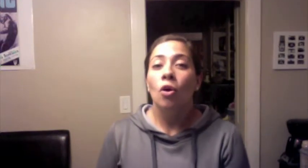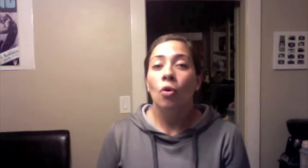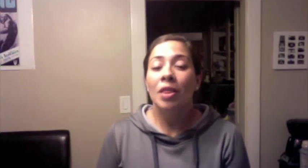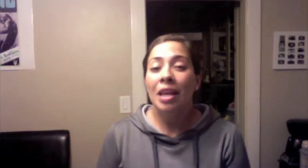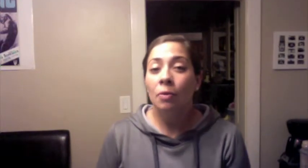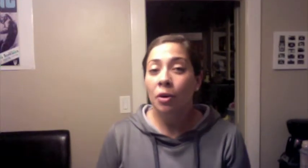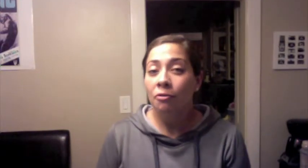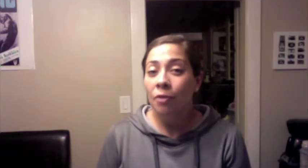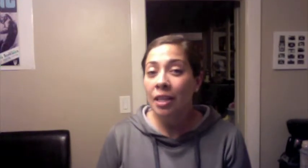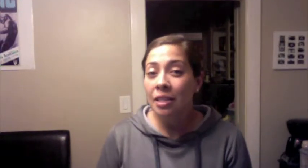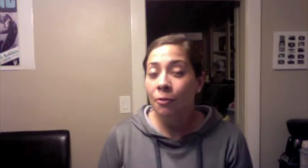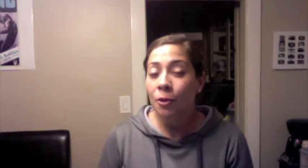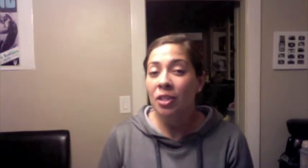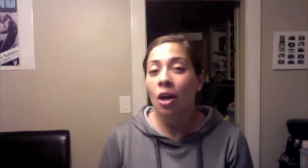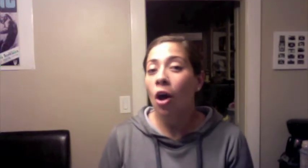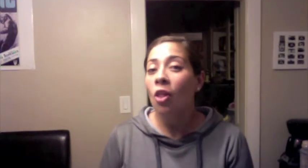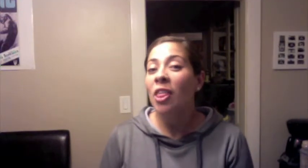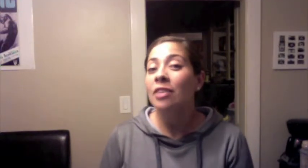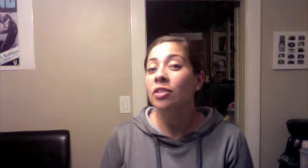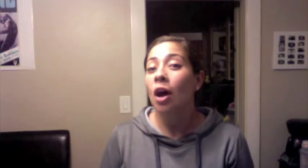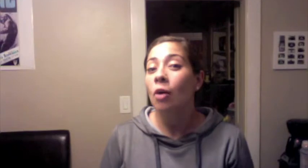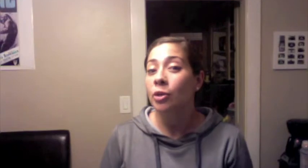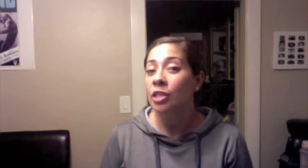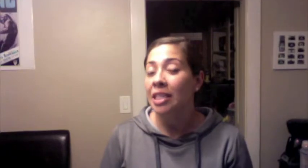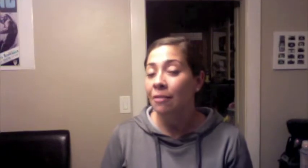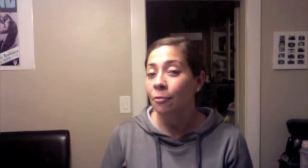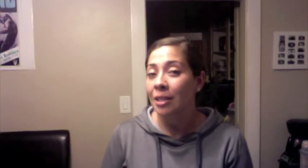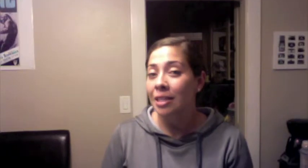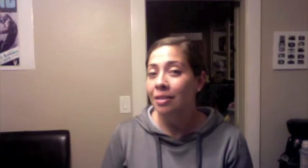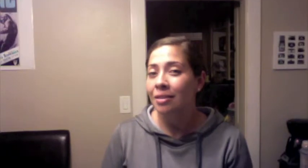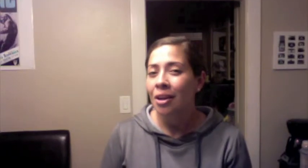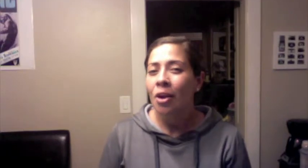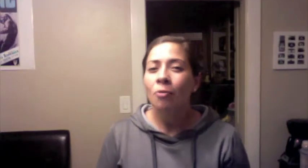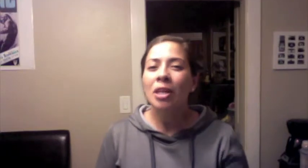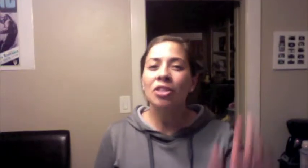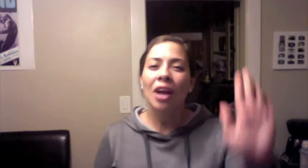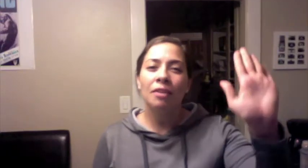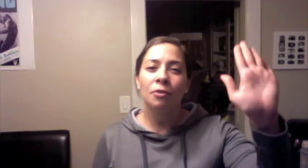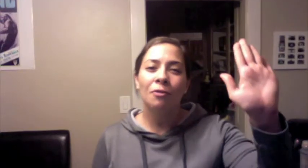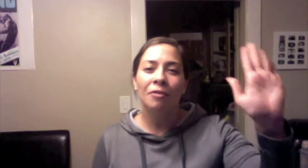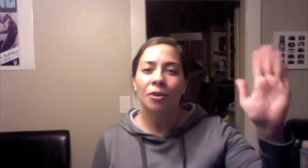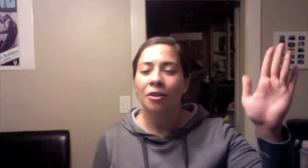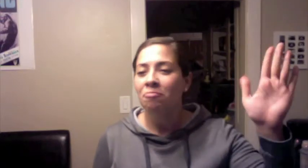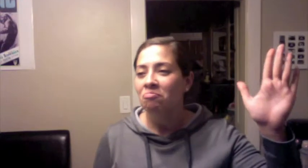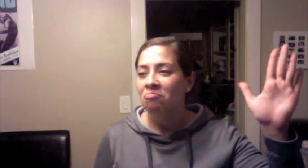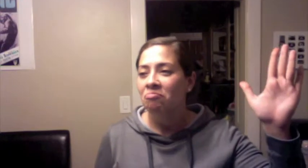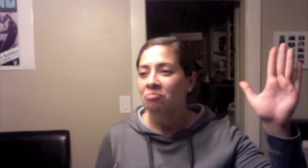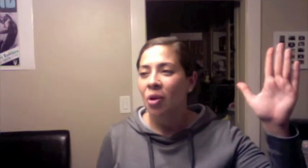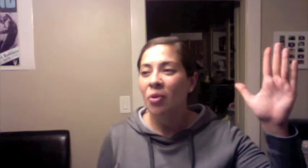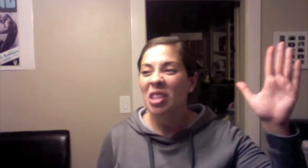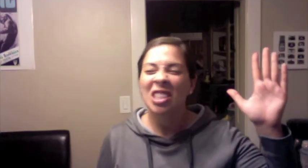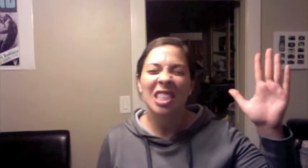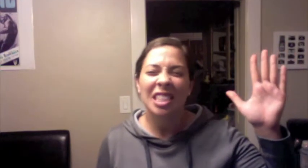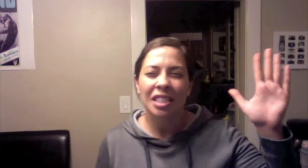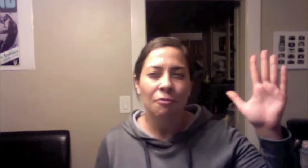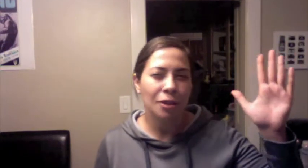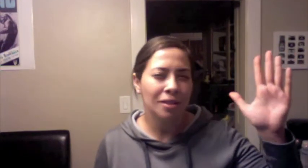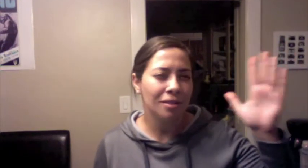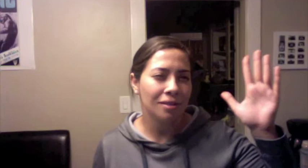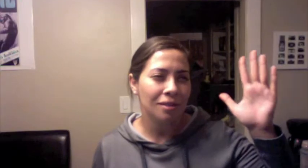When they weren't friends at first, all they saw were differences. Raise your hand if you've ever only seen differences in somebody.